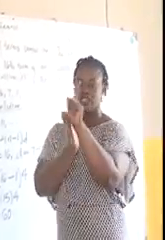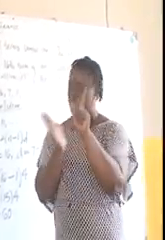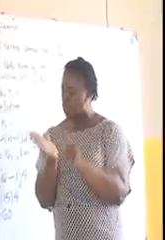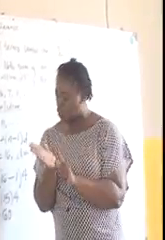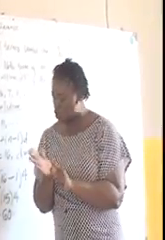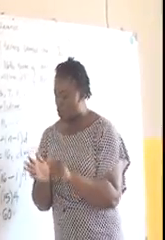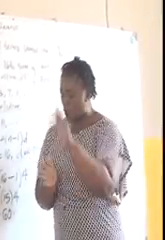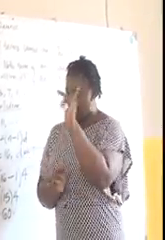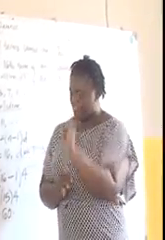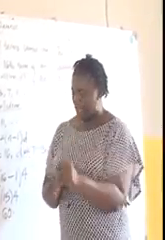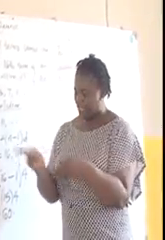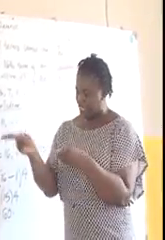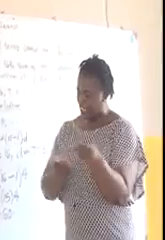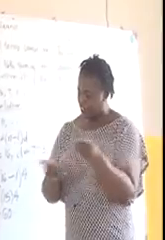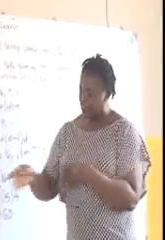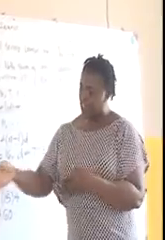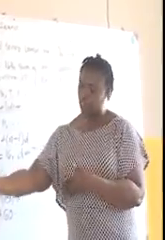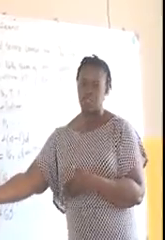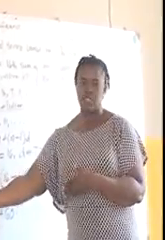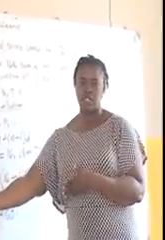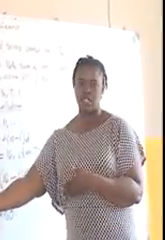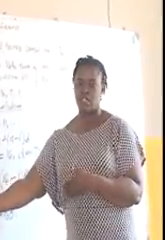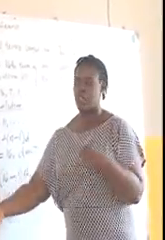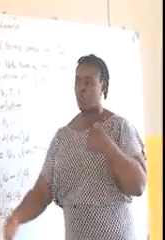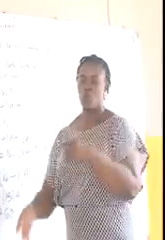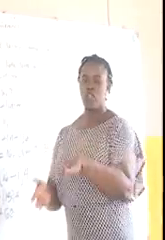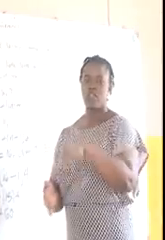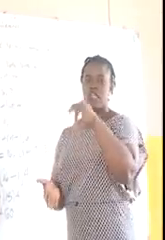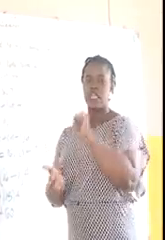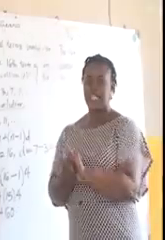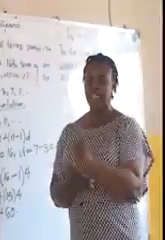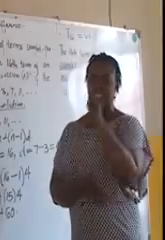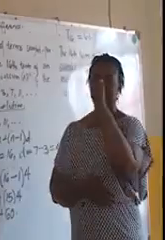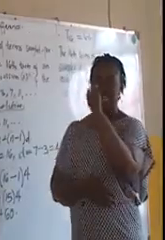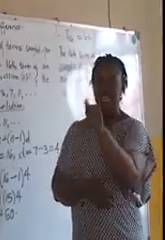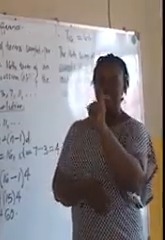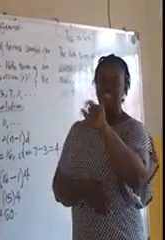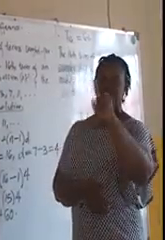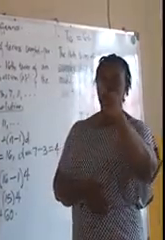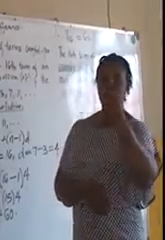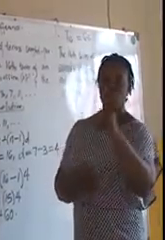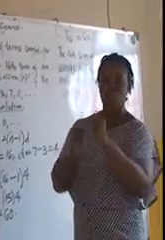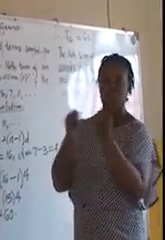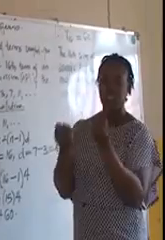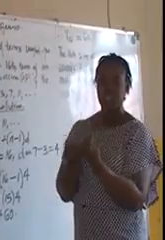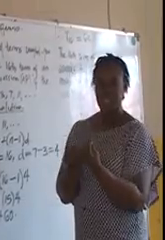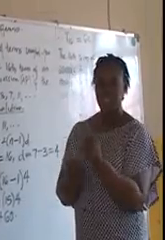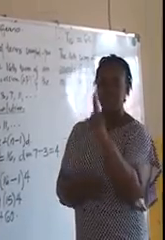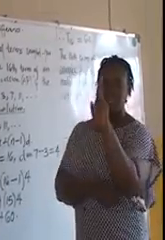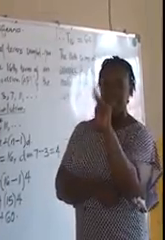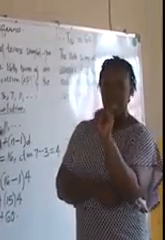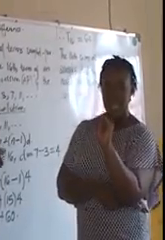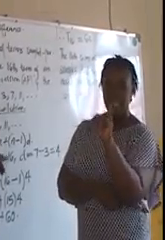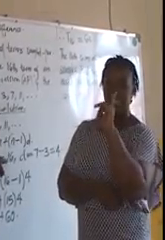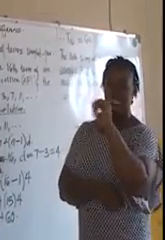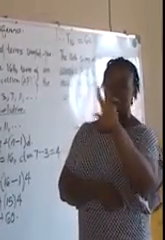by the definition we have given already. And we discover that A is the first term, which is the first value. N is